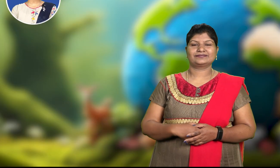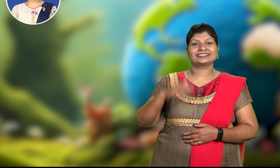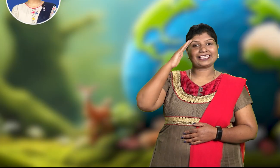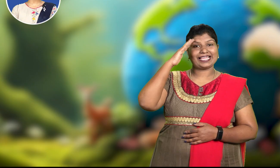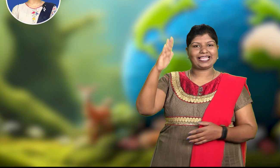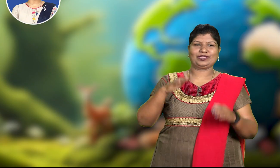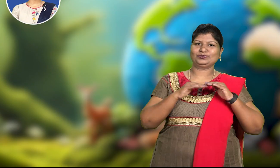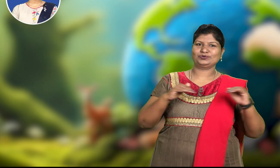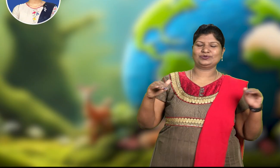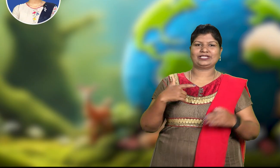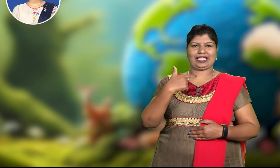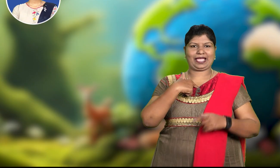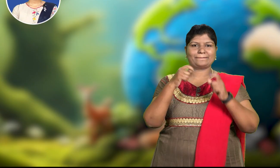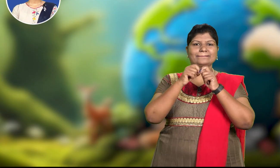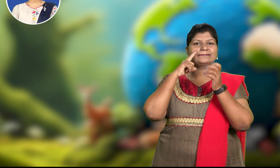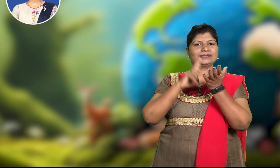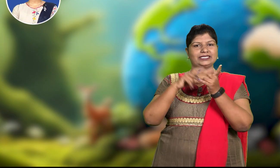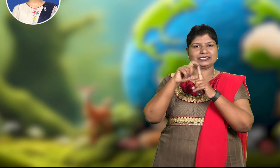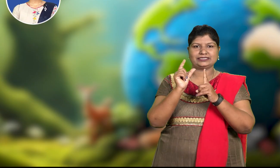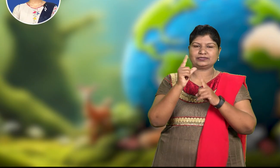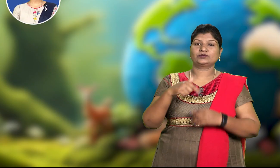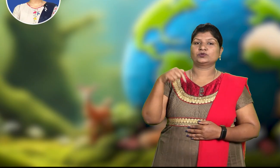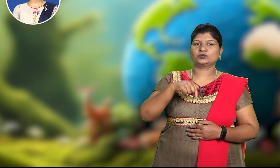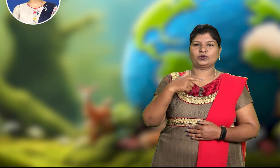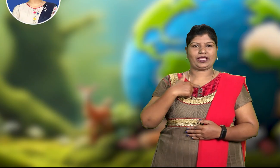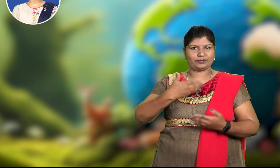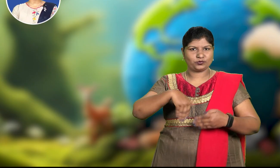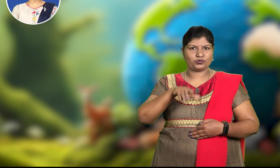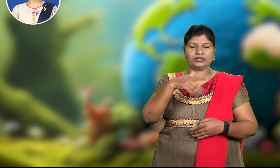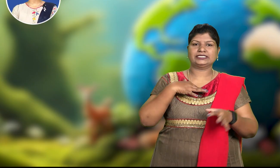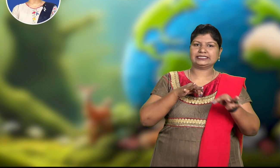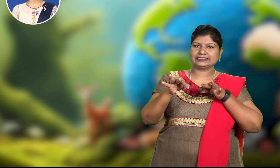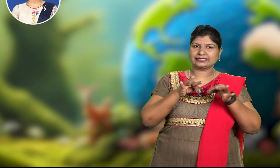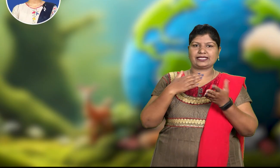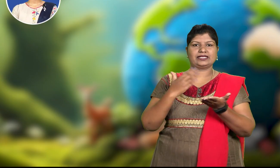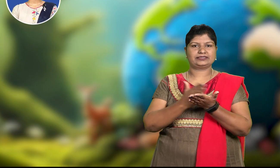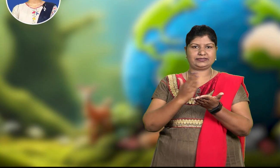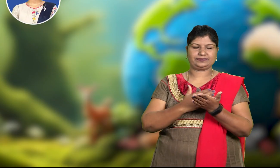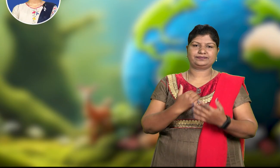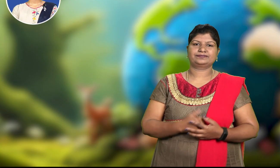Hello students, I am Bindu. Today I am going to explain a lesson.